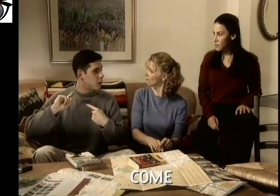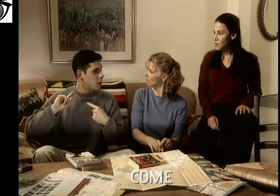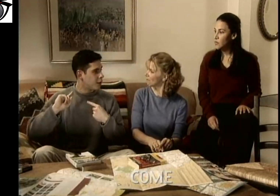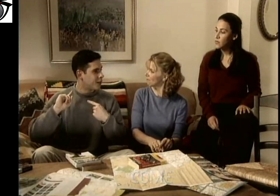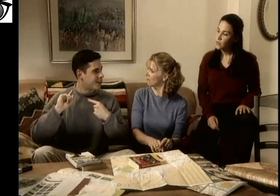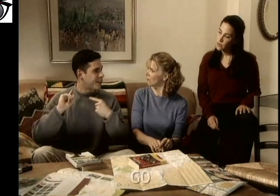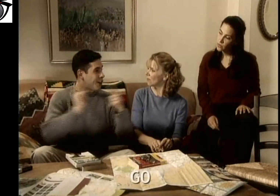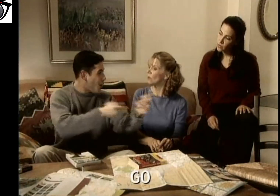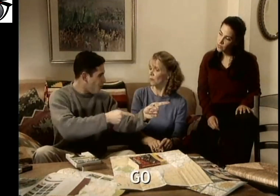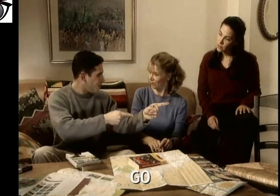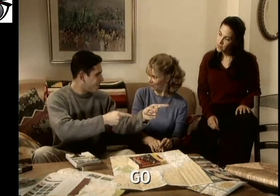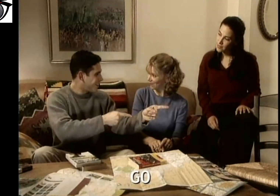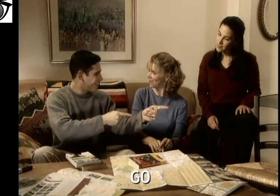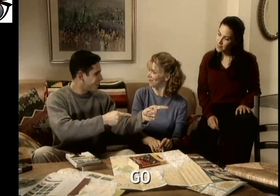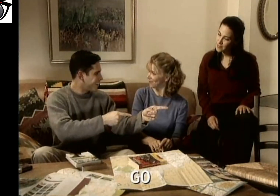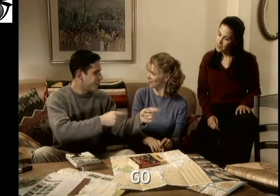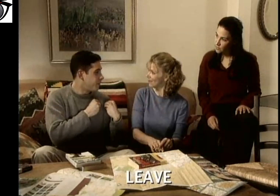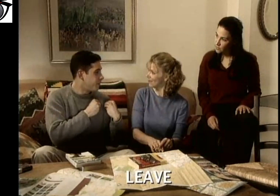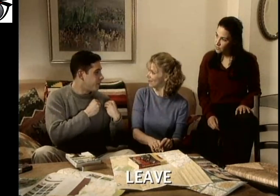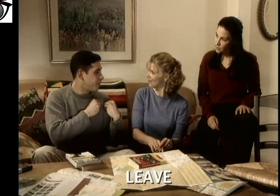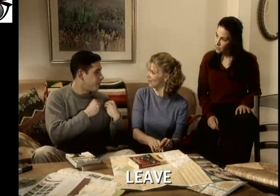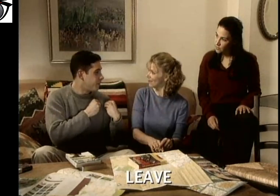Come, go,